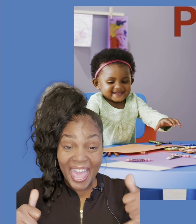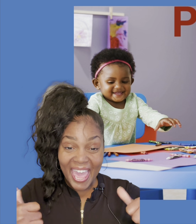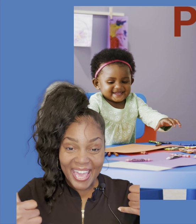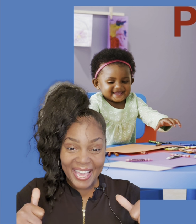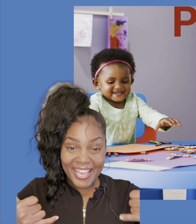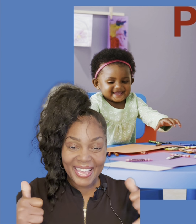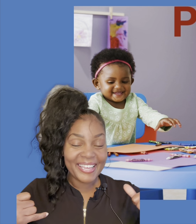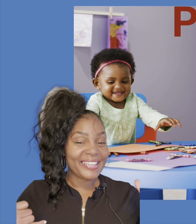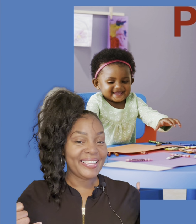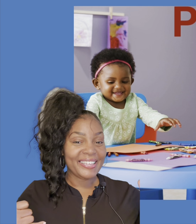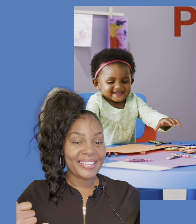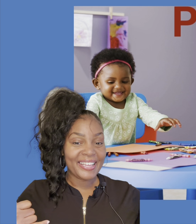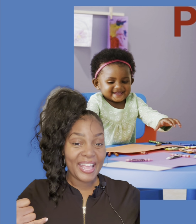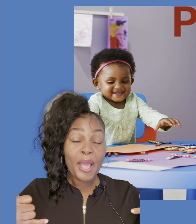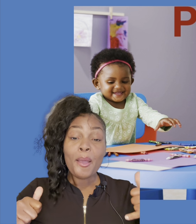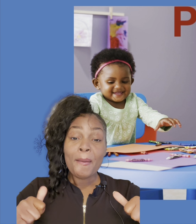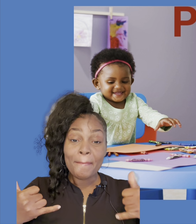Play.